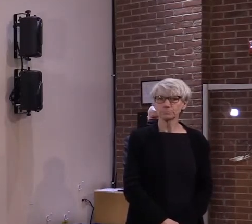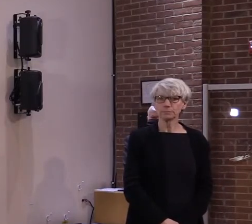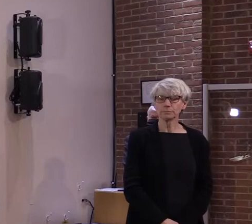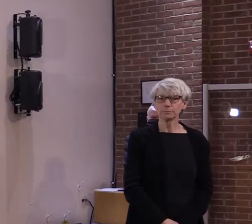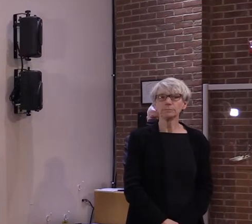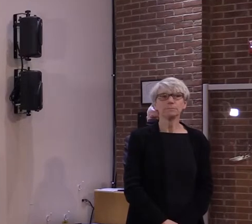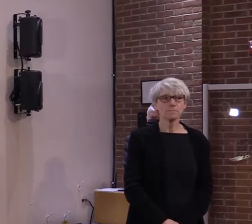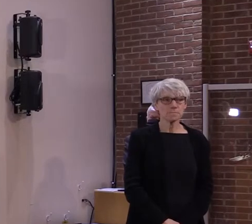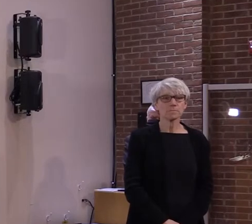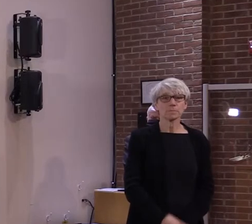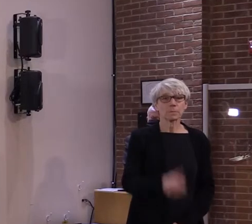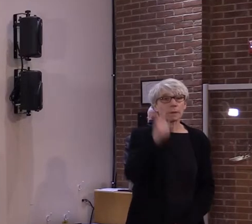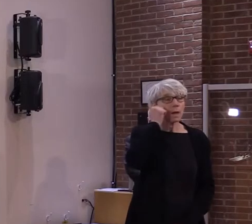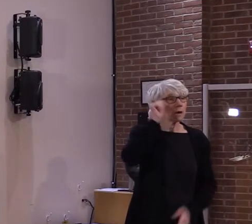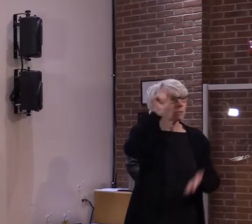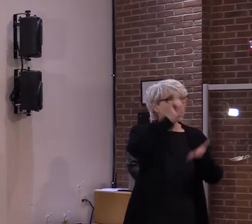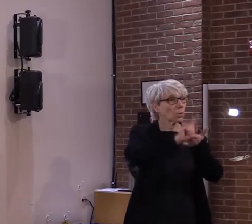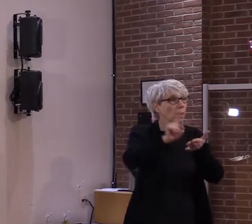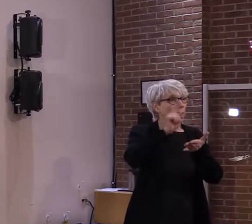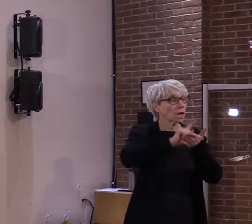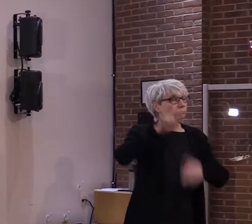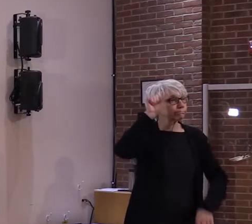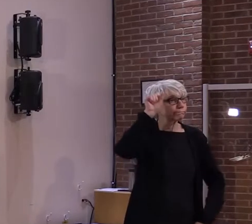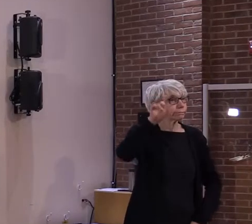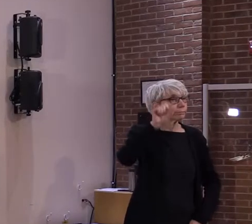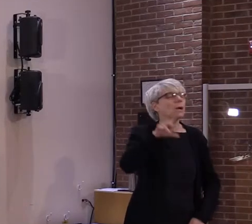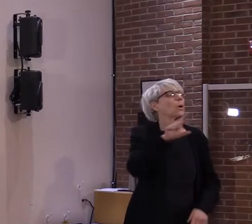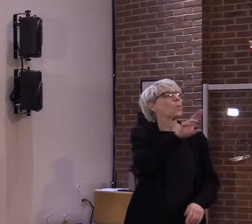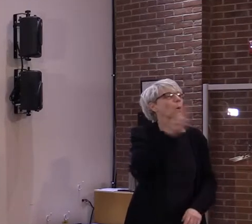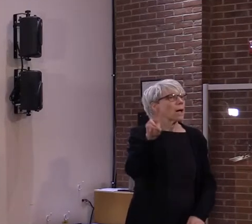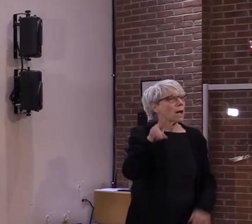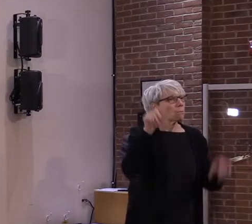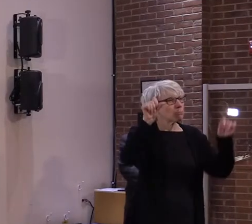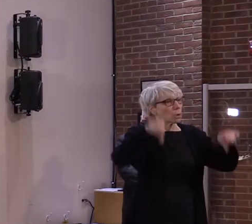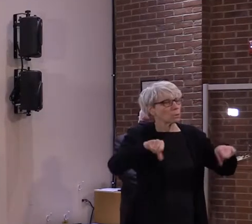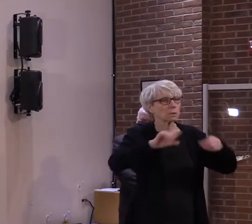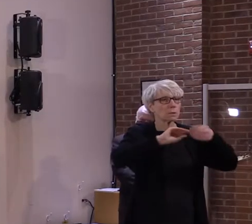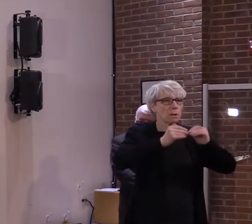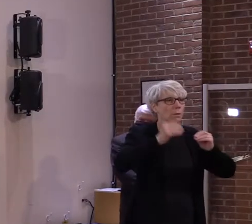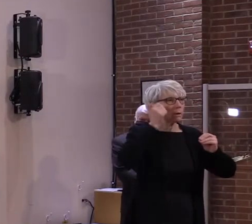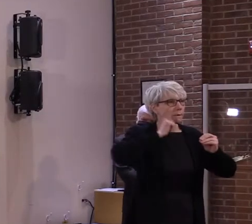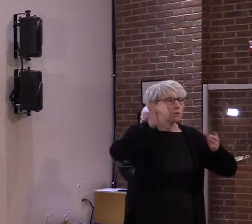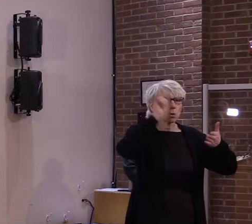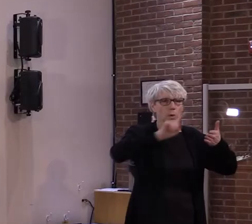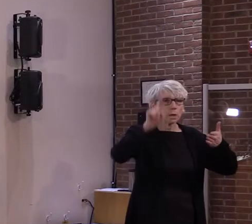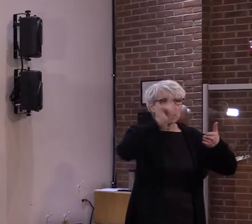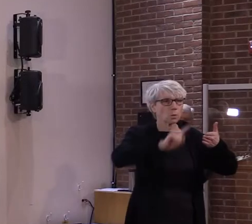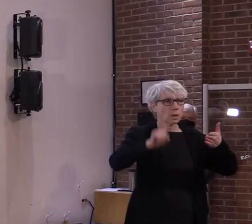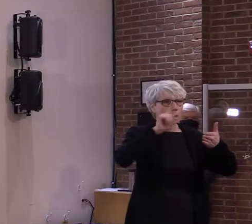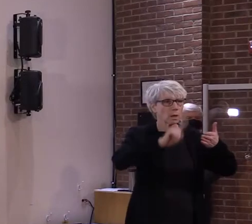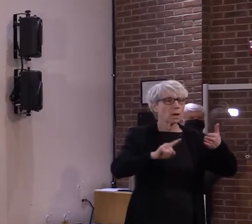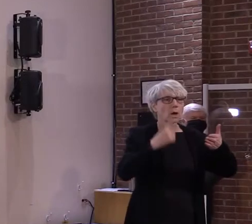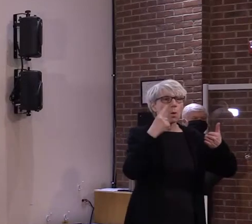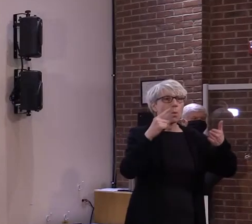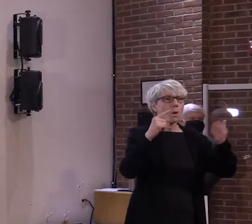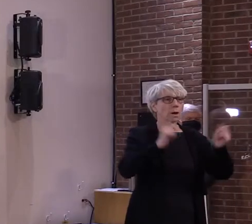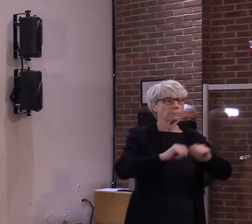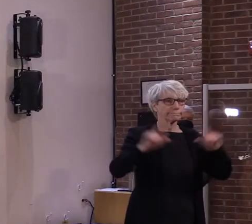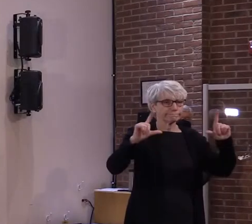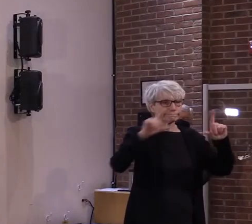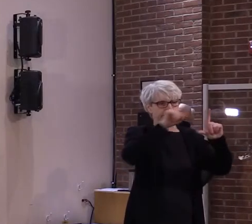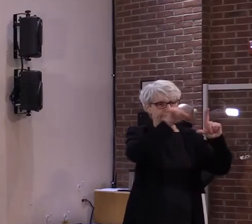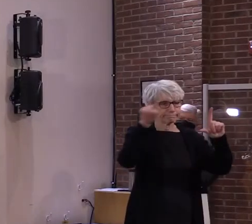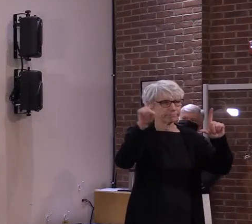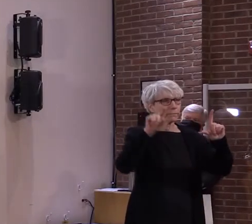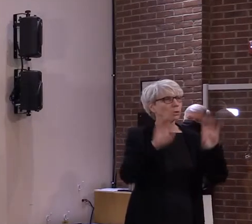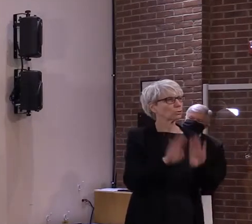Every week we do our weekly update on the website, and there's always a child slide, if you will, that gives